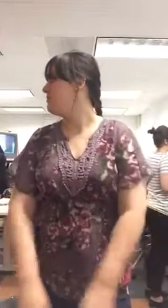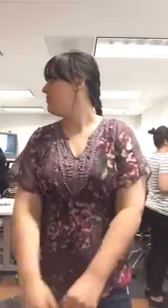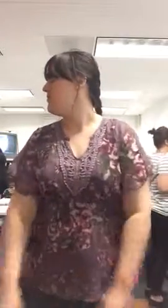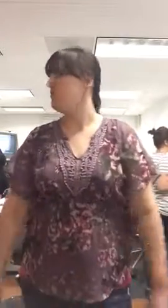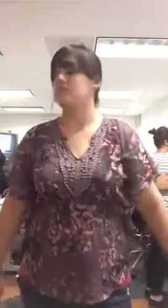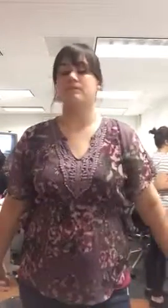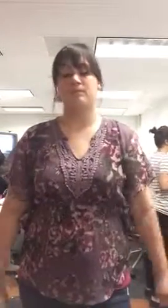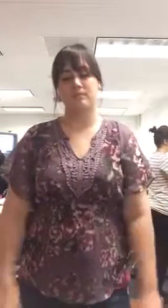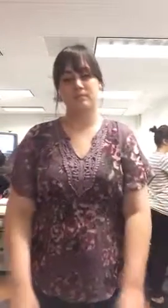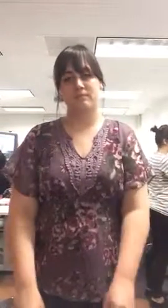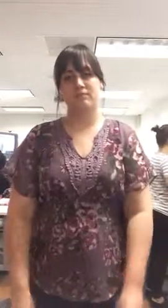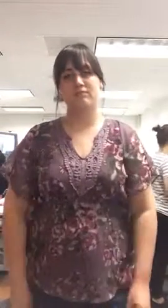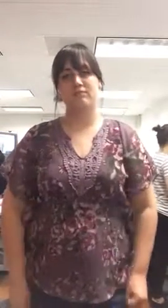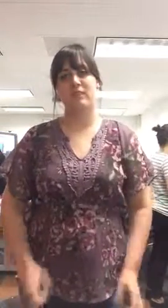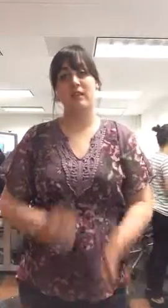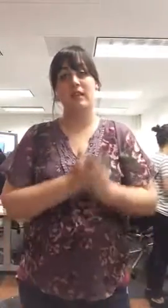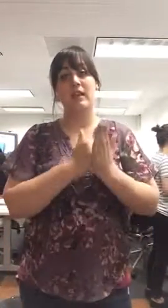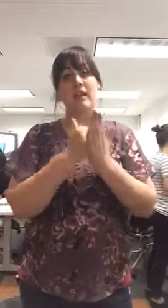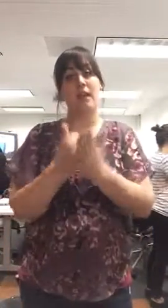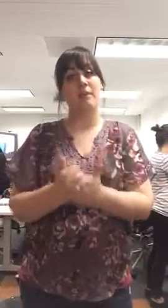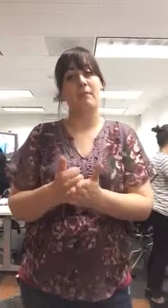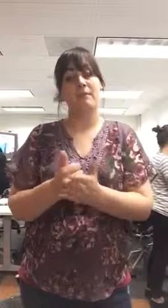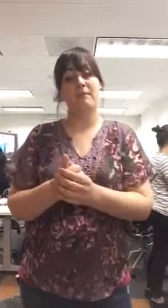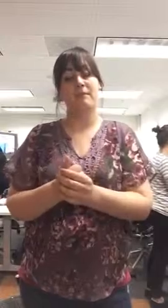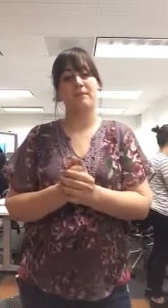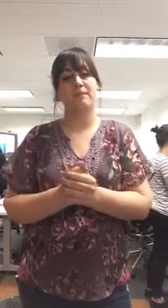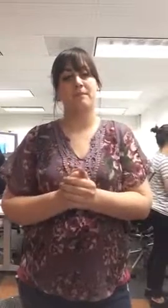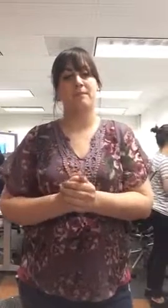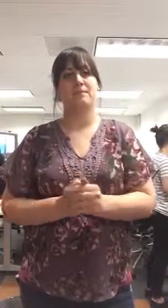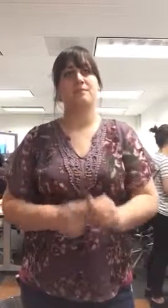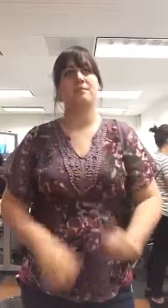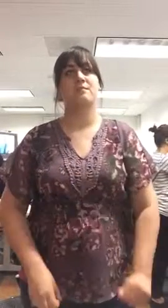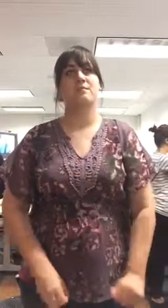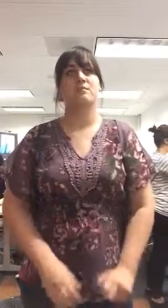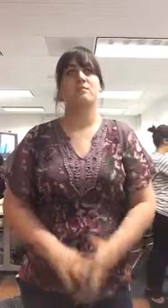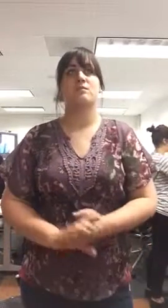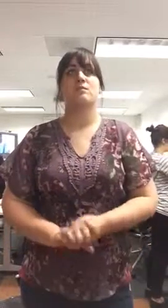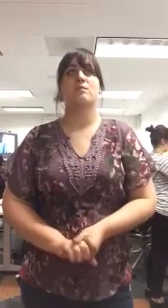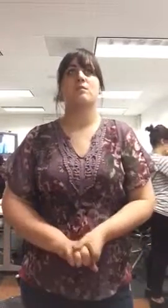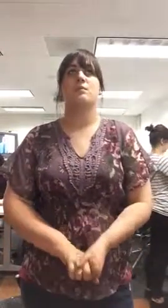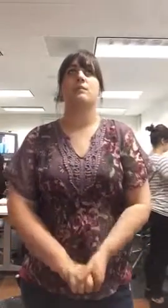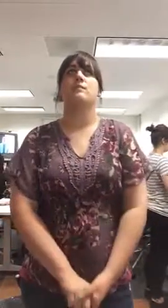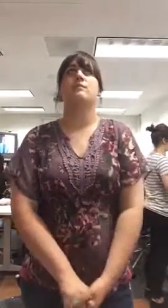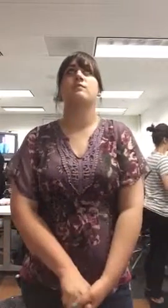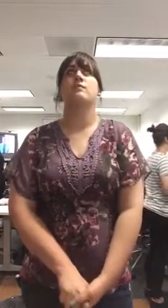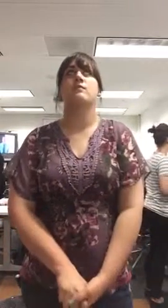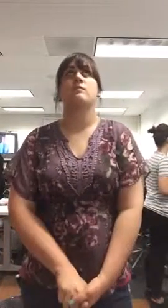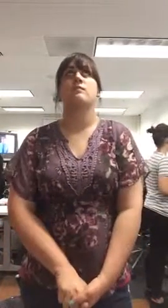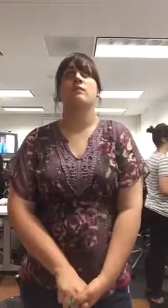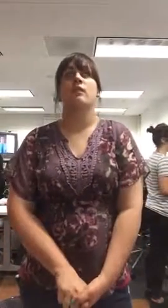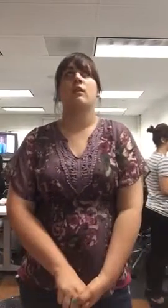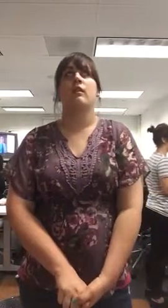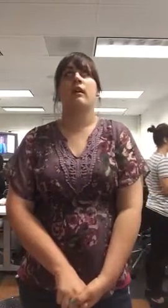did help to a certain extent. But it's still, you're talking about an infrastructure here that you just cannot recreate overnight.